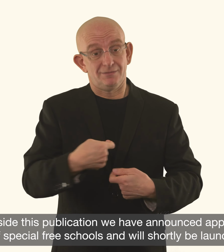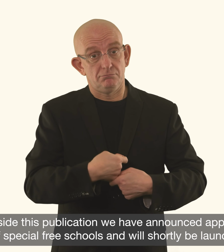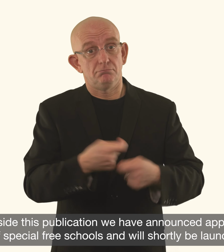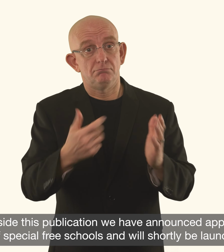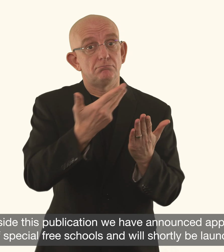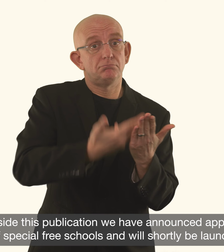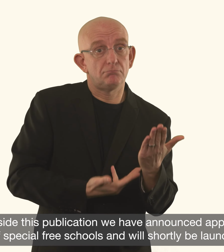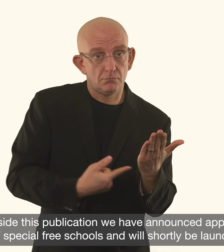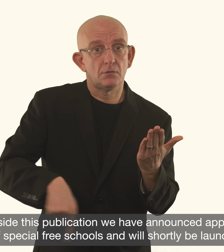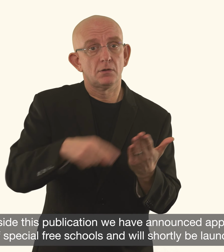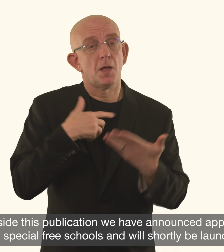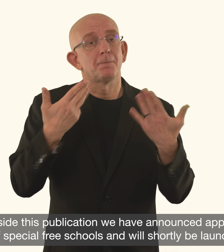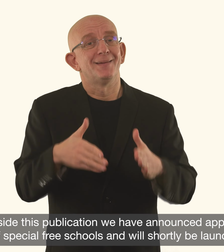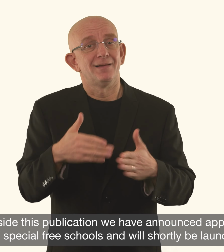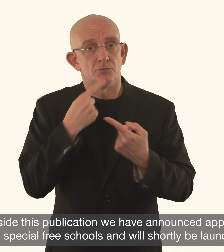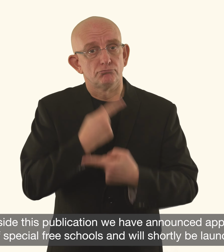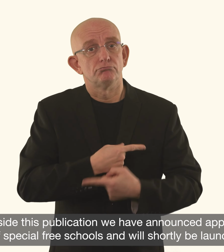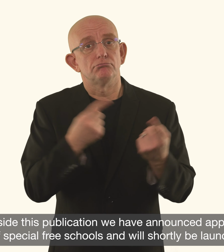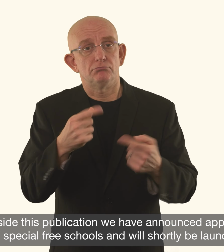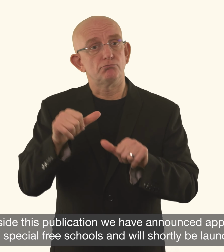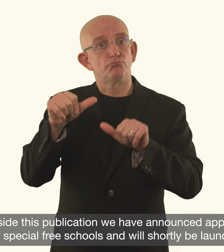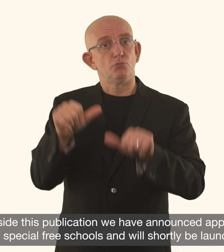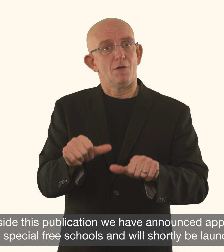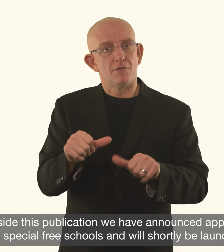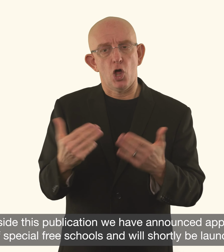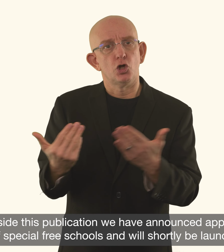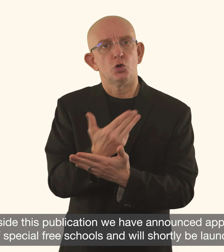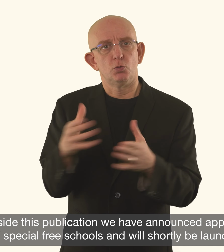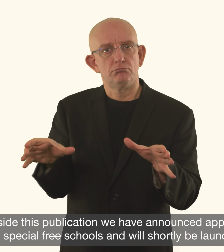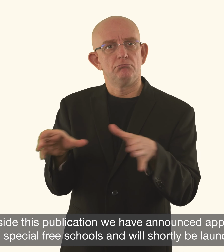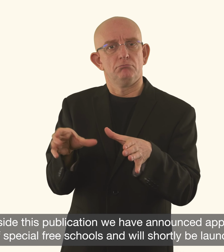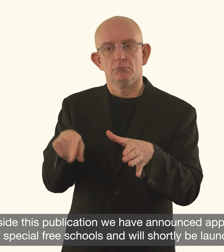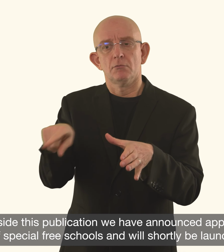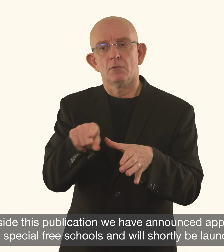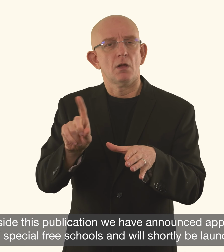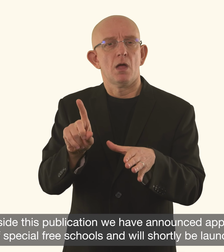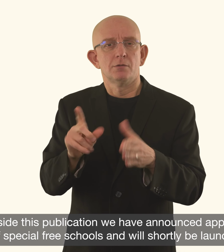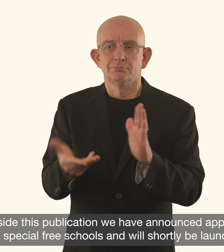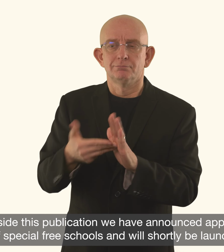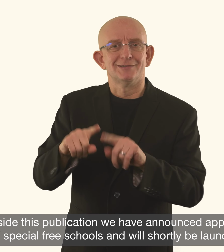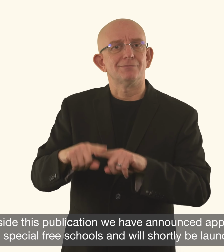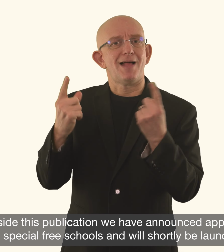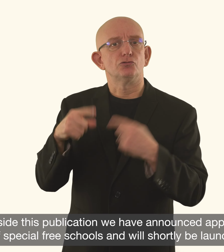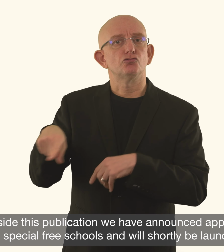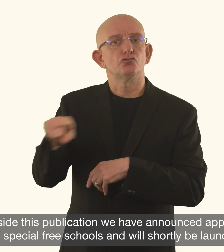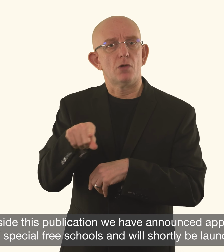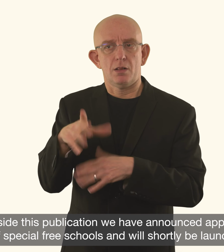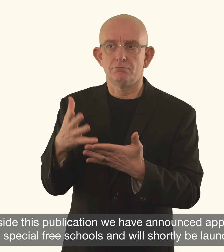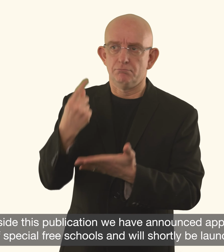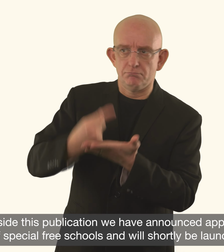Alongside this publication, we have announced approval for a new tranche of special free schools and will shortly be launching competitions in these areas